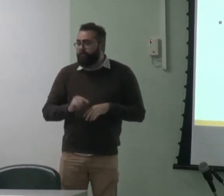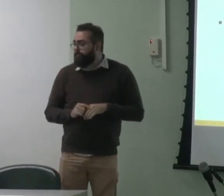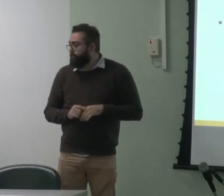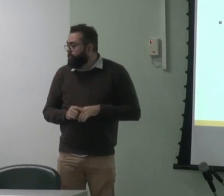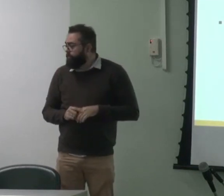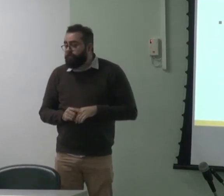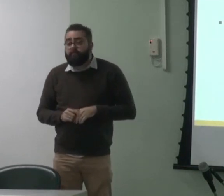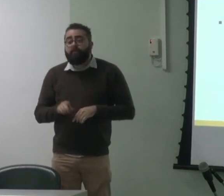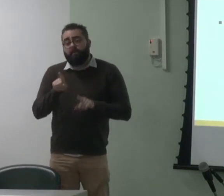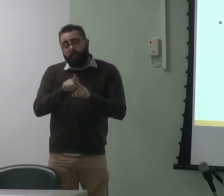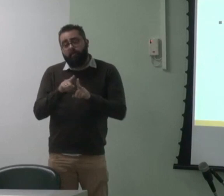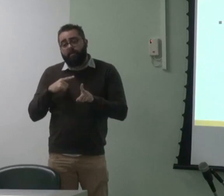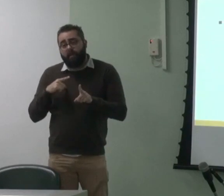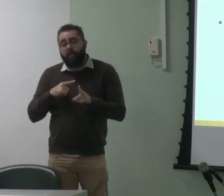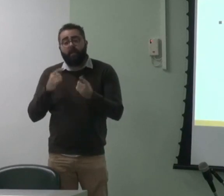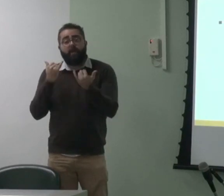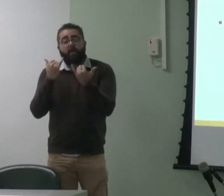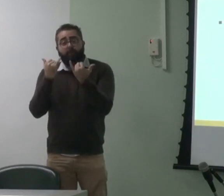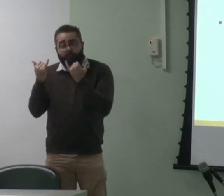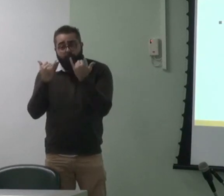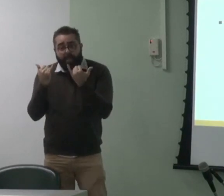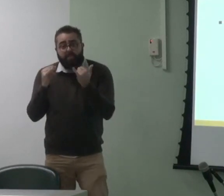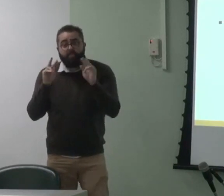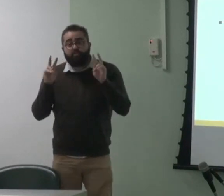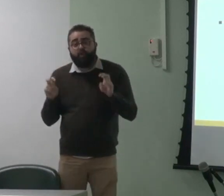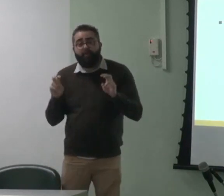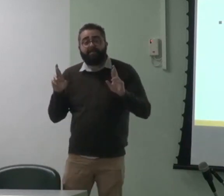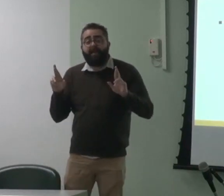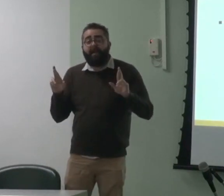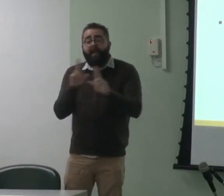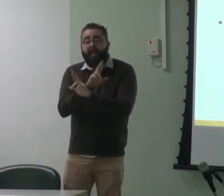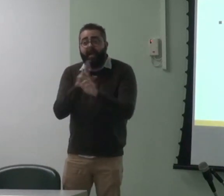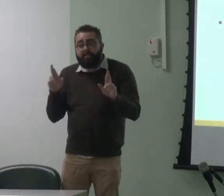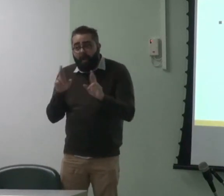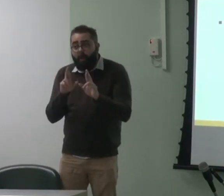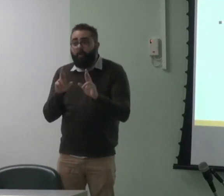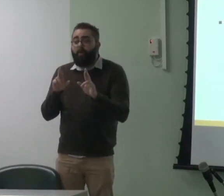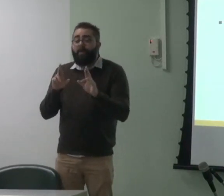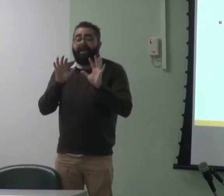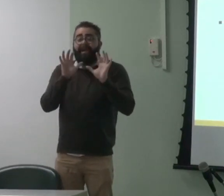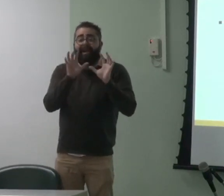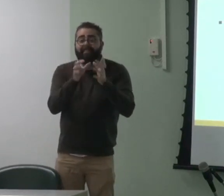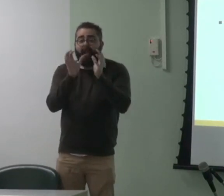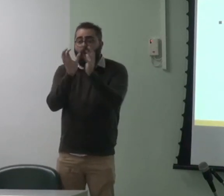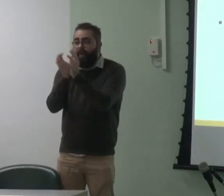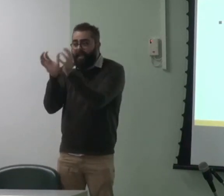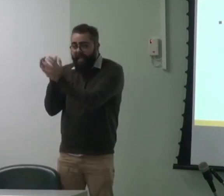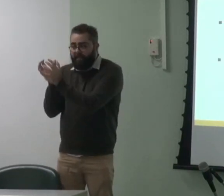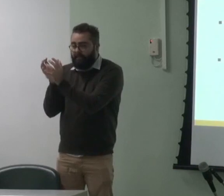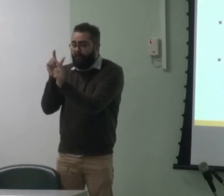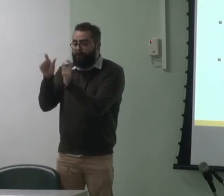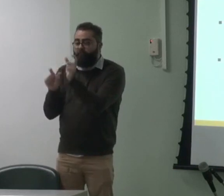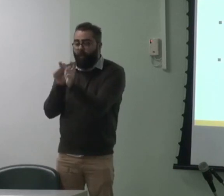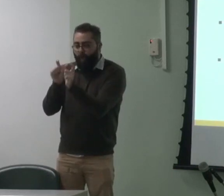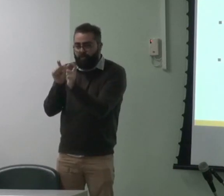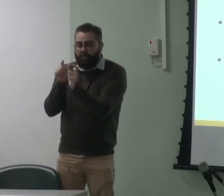the information about mutual relations between and among the categories or values. But there are definitely